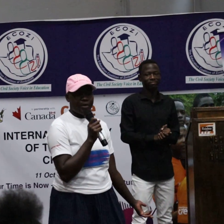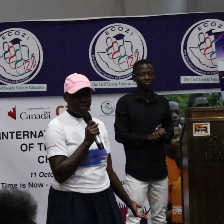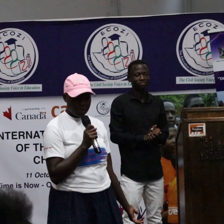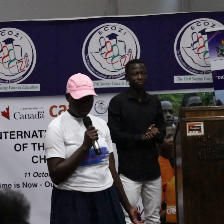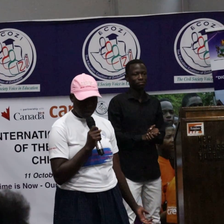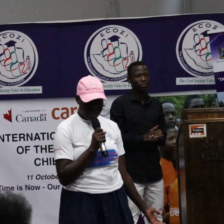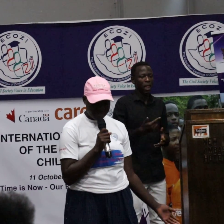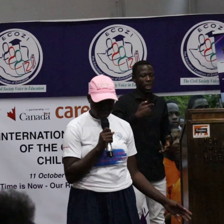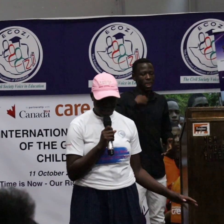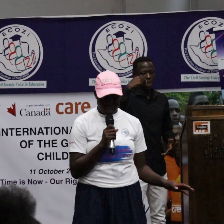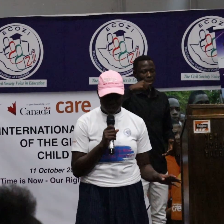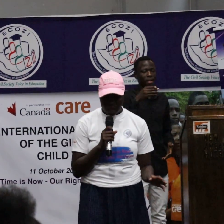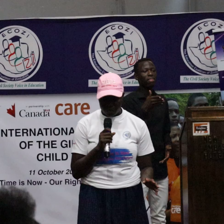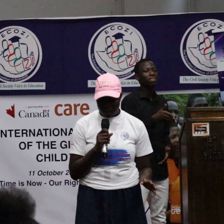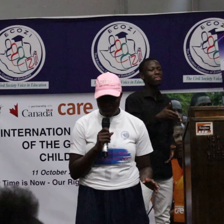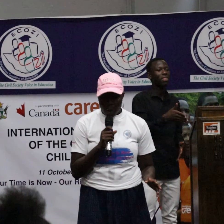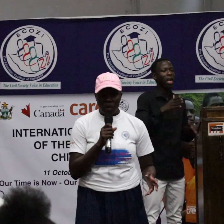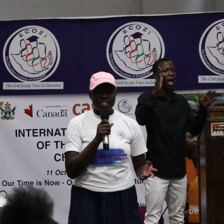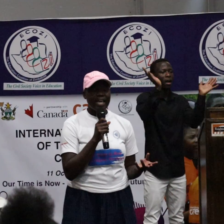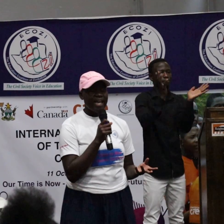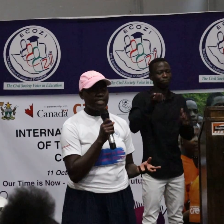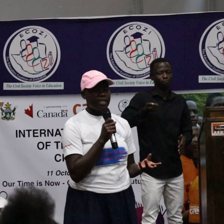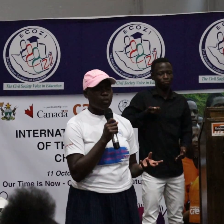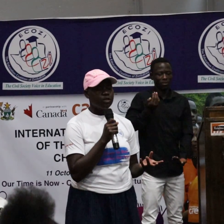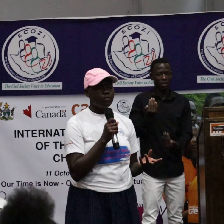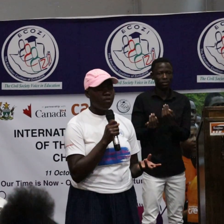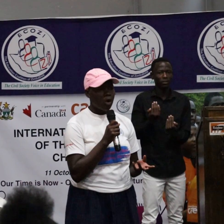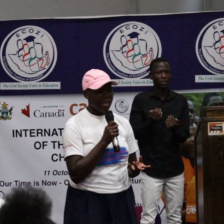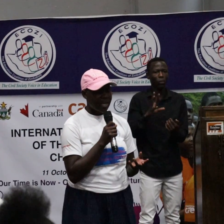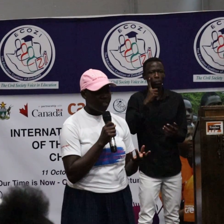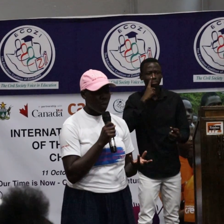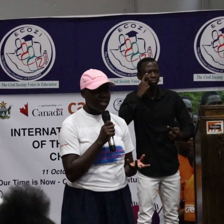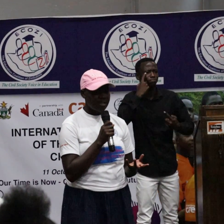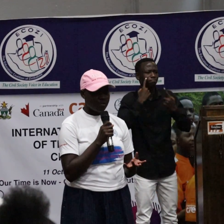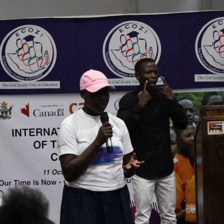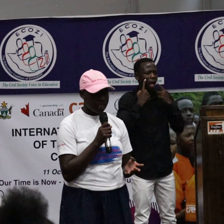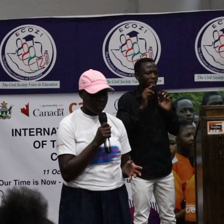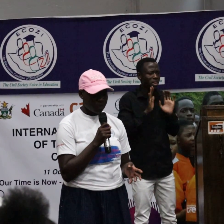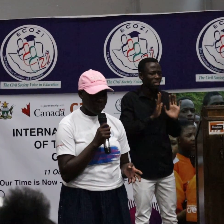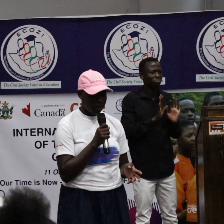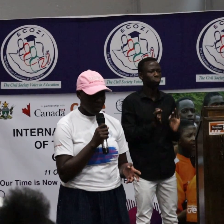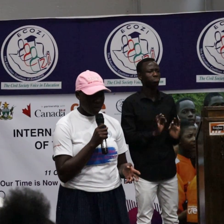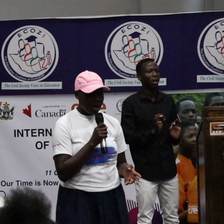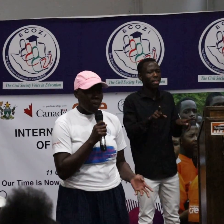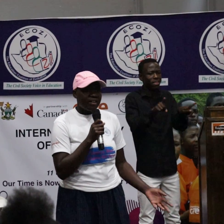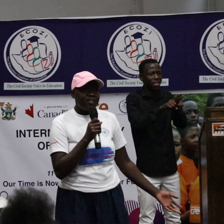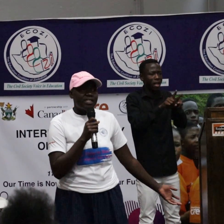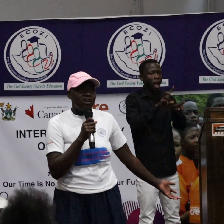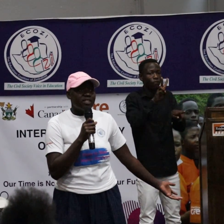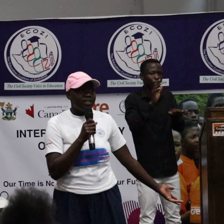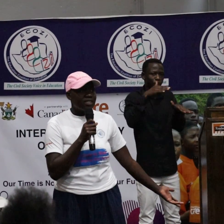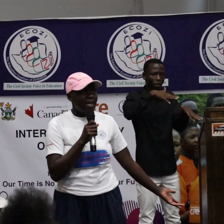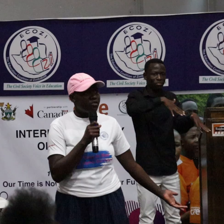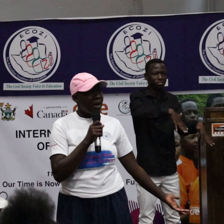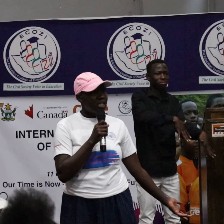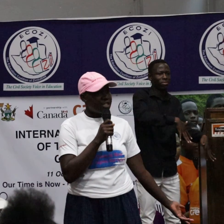Here I am, an African girl child, with tears that were still flowing like the waters of Musi Atunya. What have I